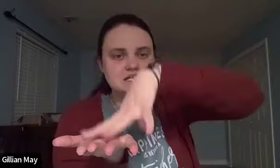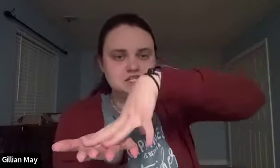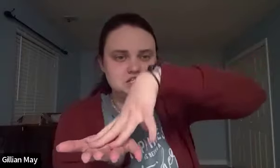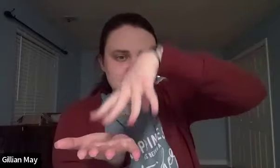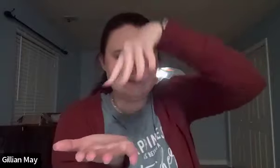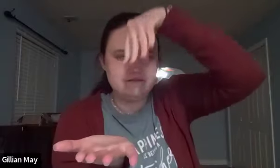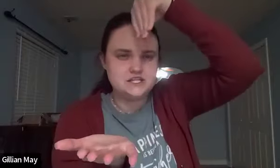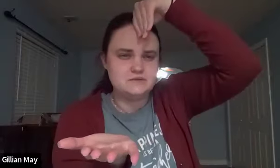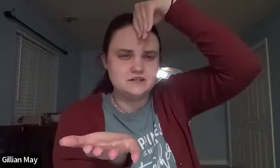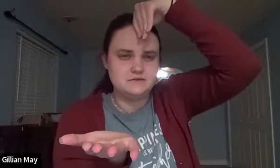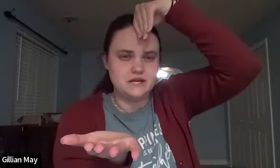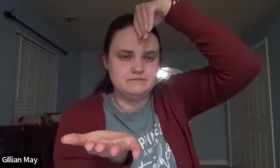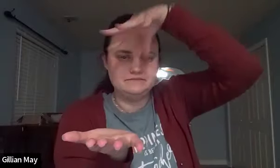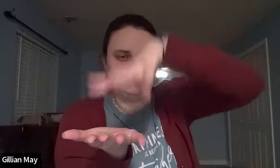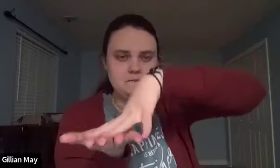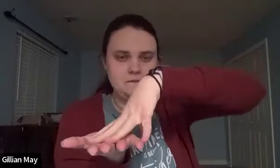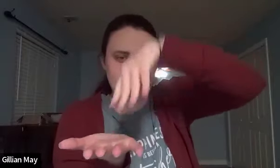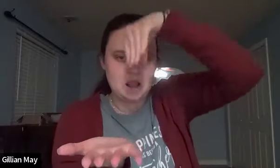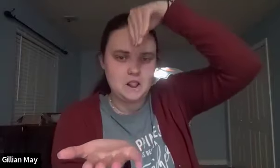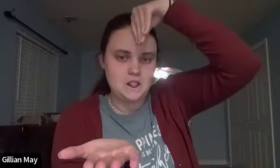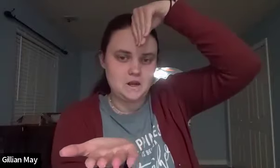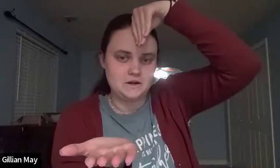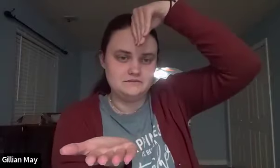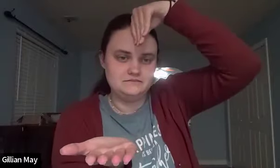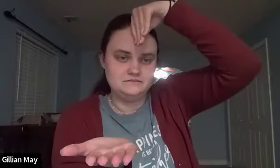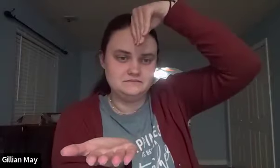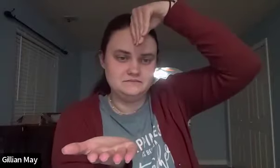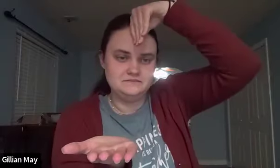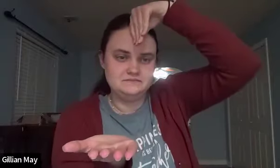a jellyfish coming to your forehead. Learn.